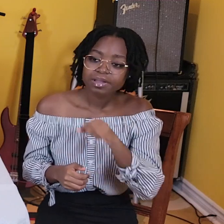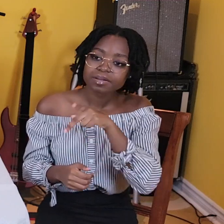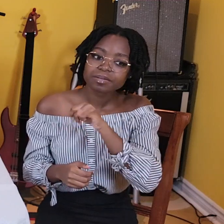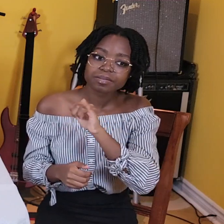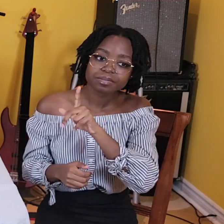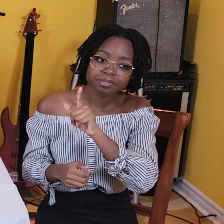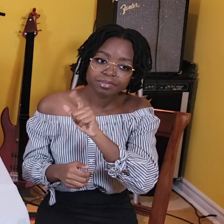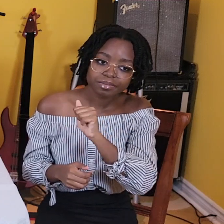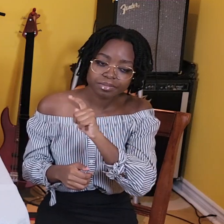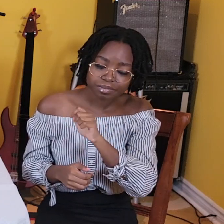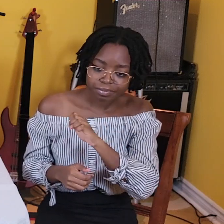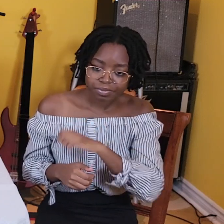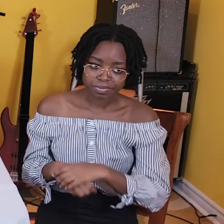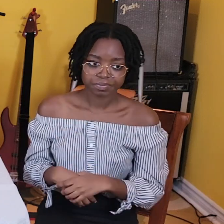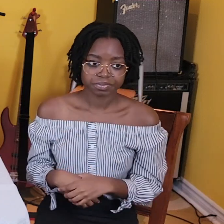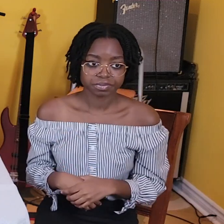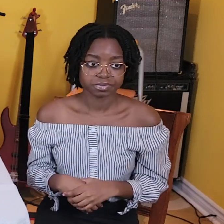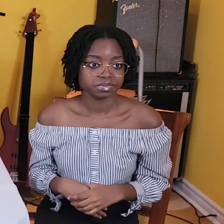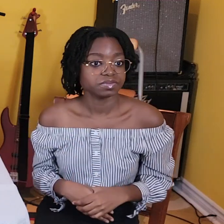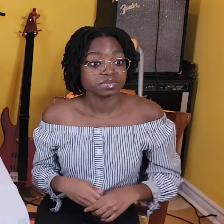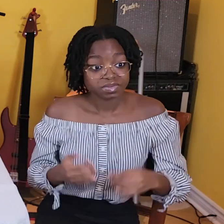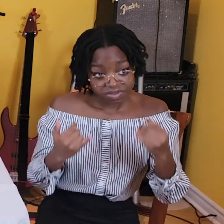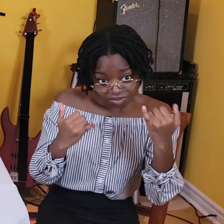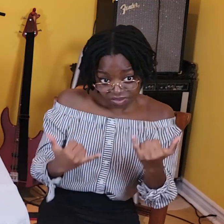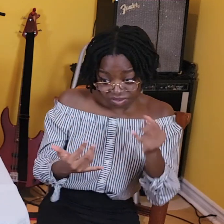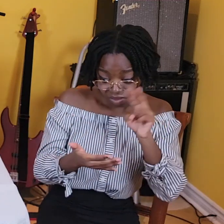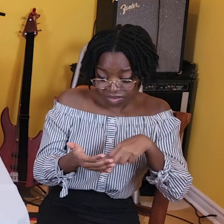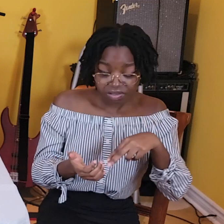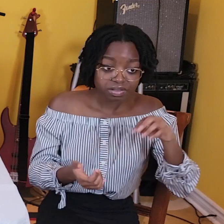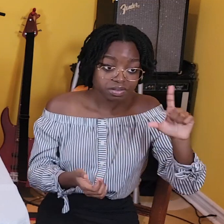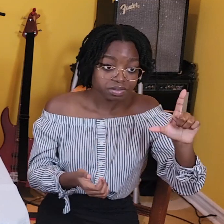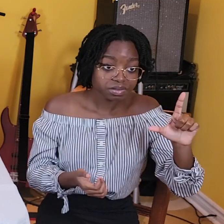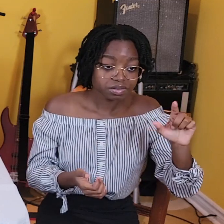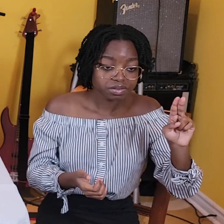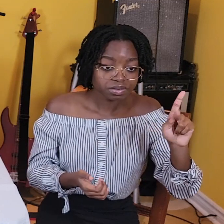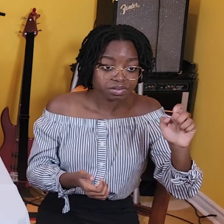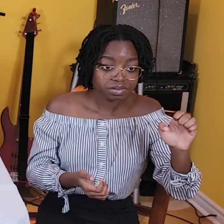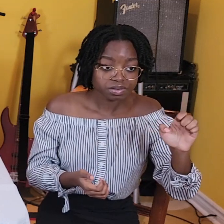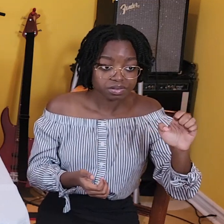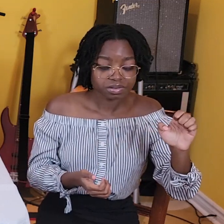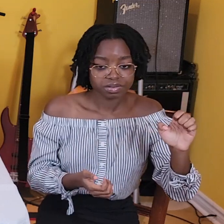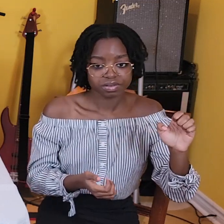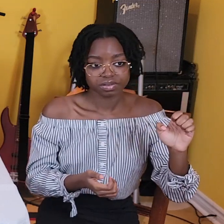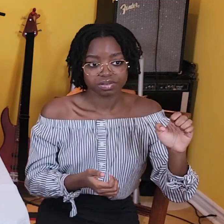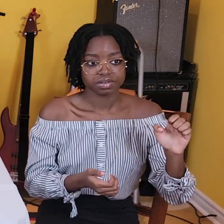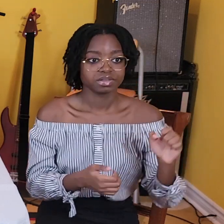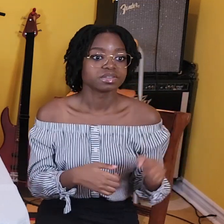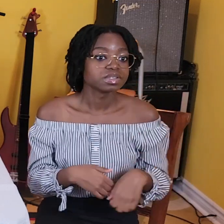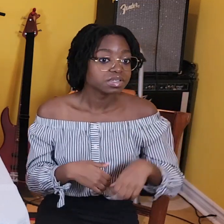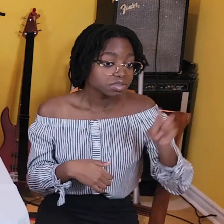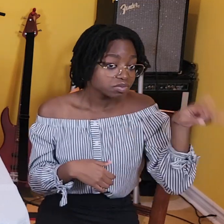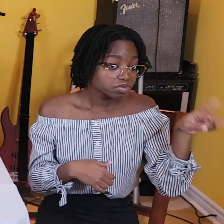63 to 71. Luke 22, 63 to 71.